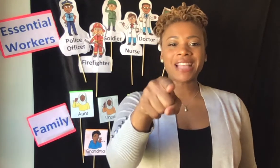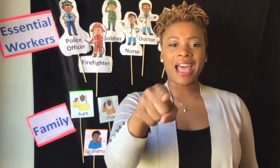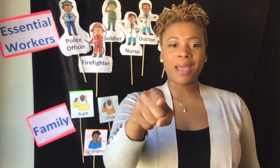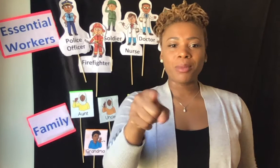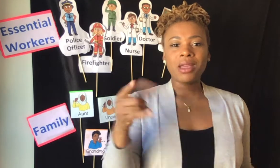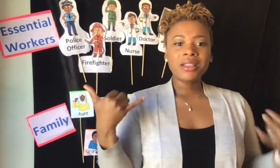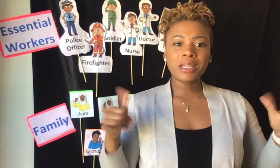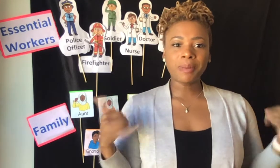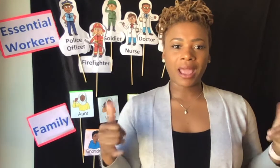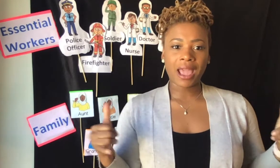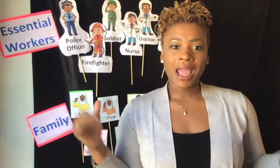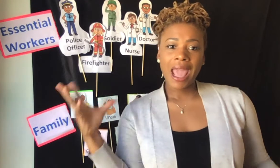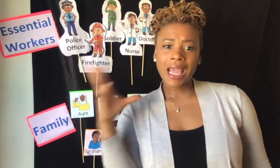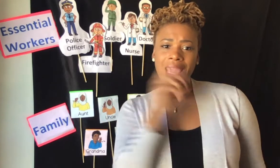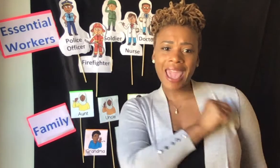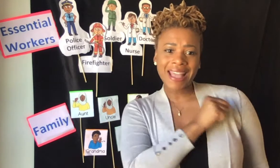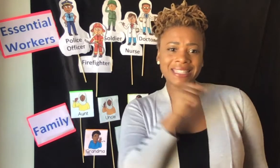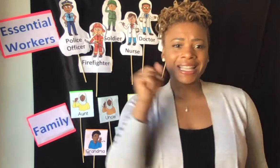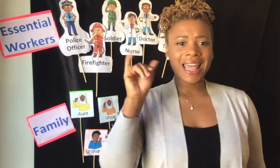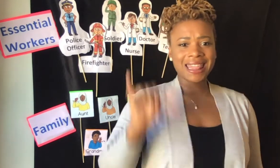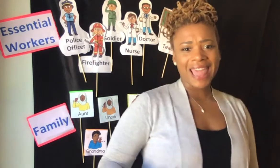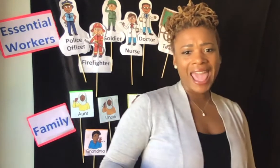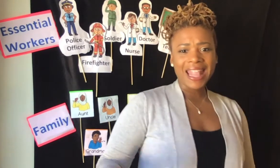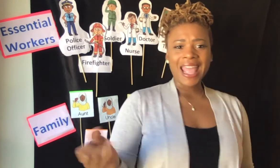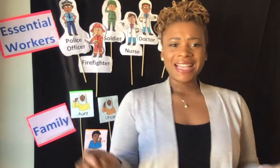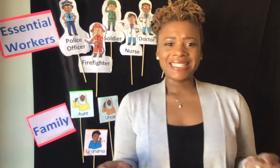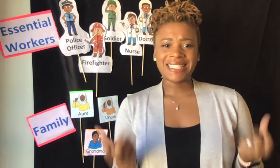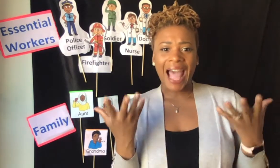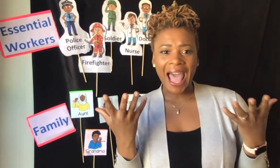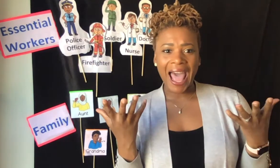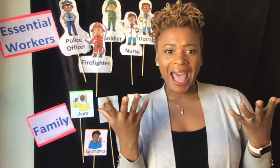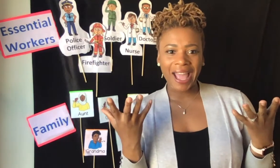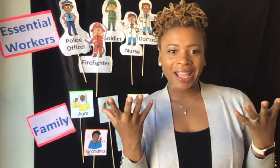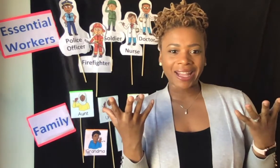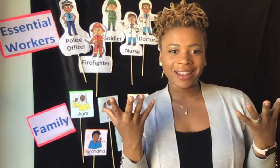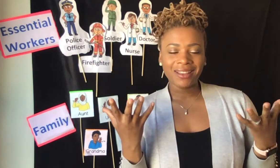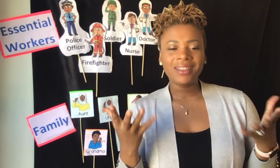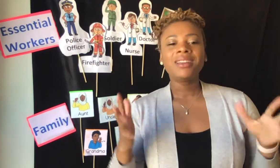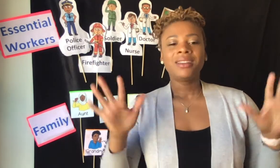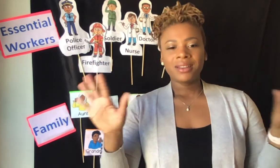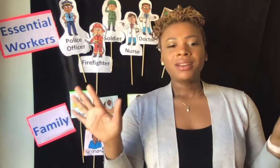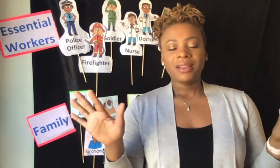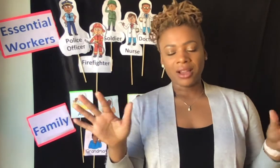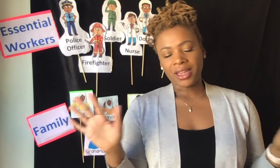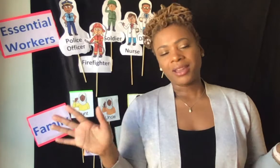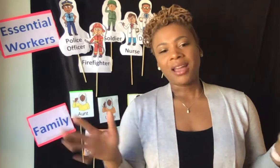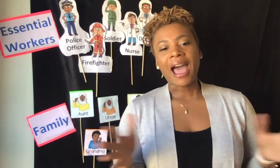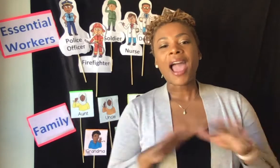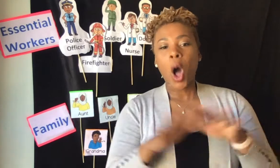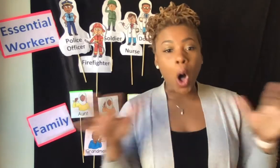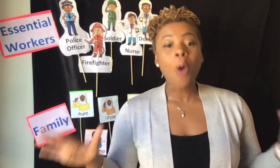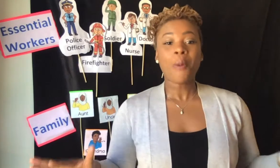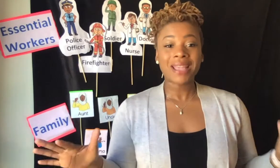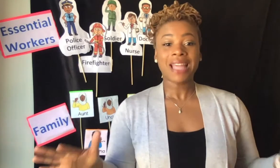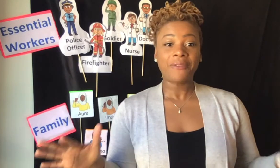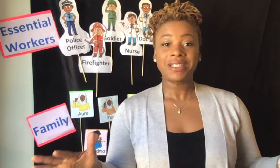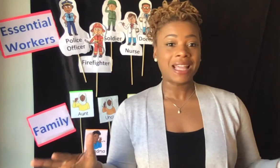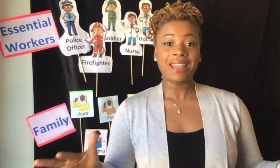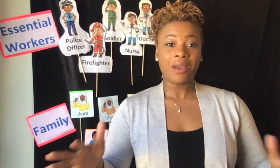time to play Guess That Sign. Okay, I always have to say it that way. I